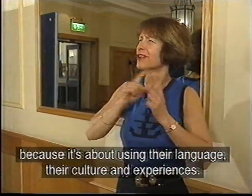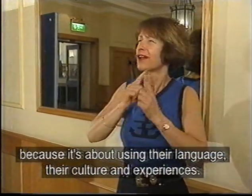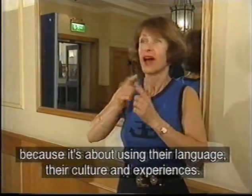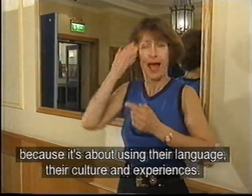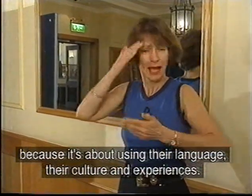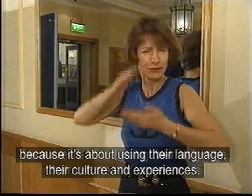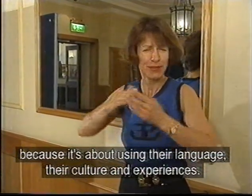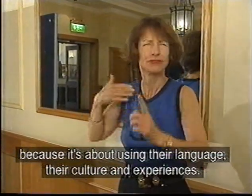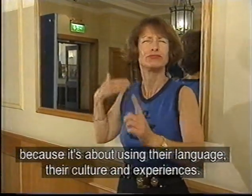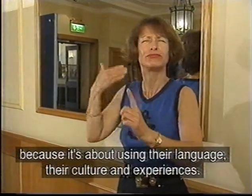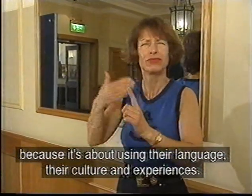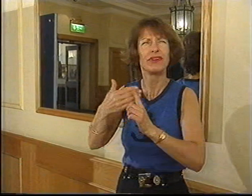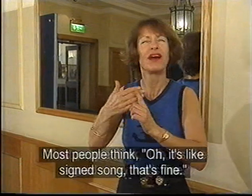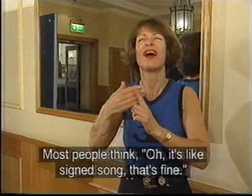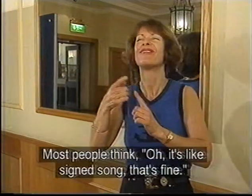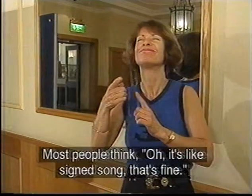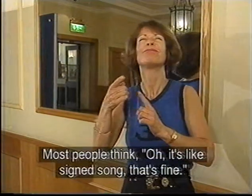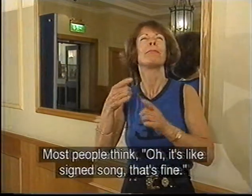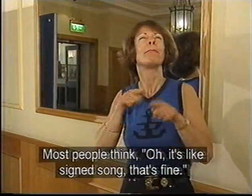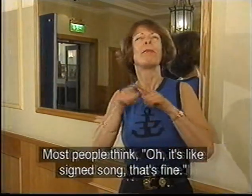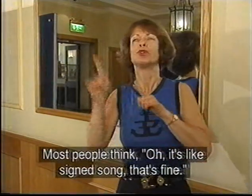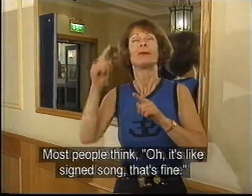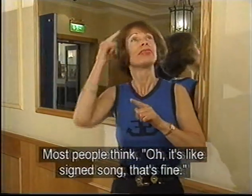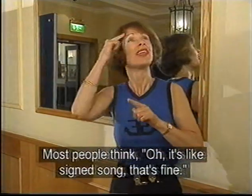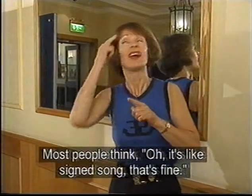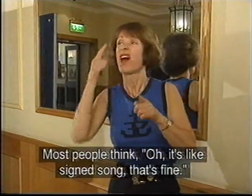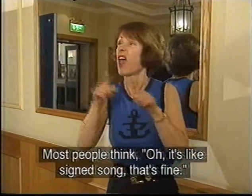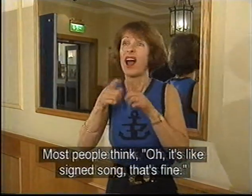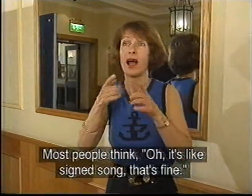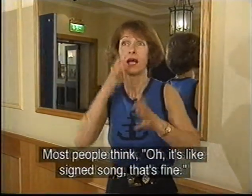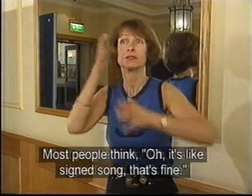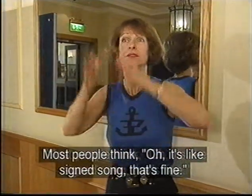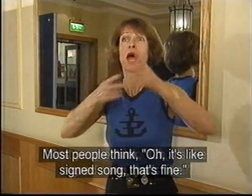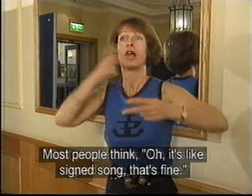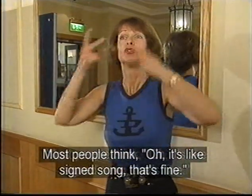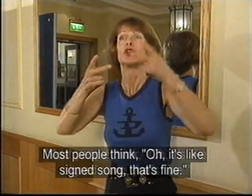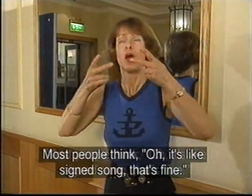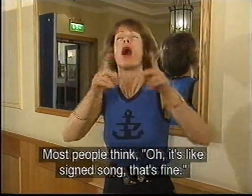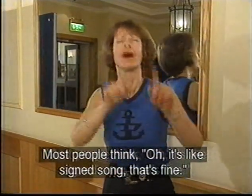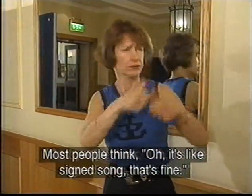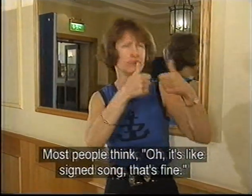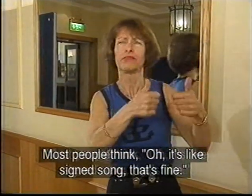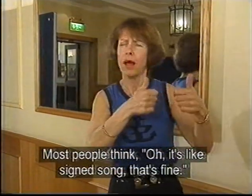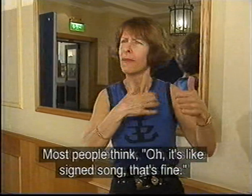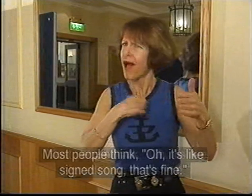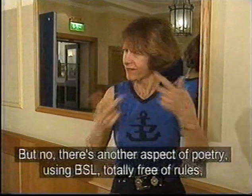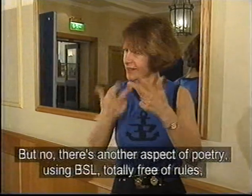experiences. Most people think, oh, it's just like sign song, that's fine. But no, there's another aspect of